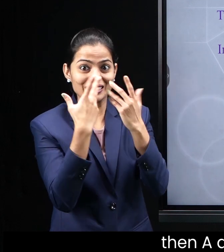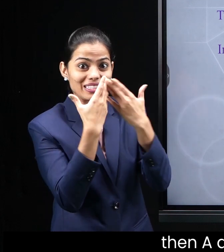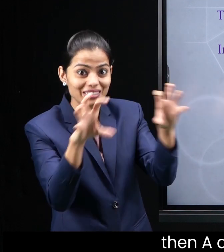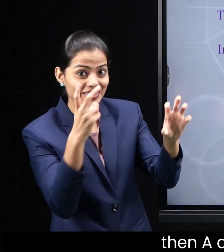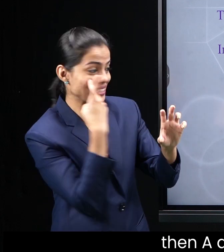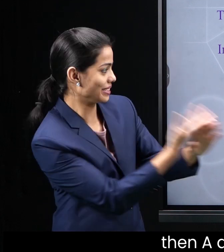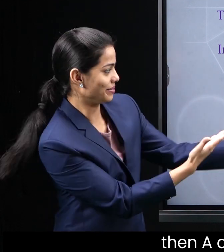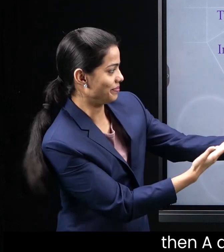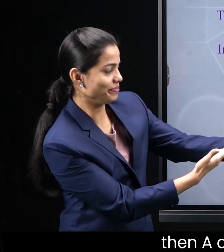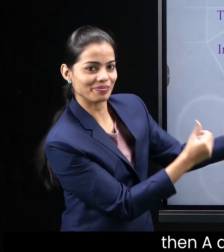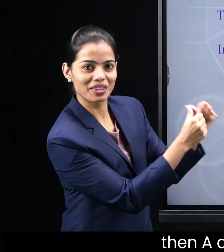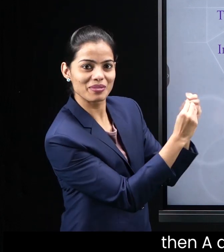be disjoint sets.